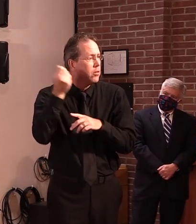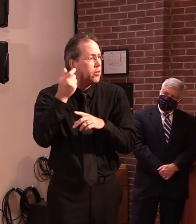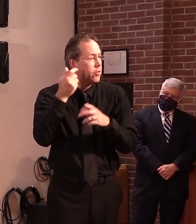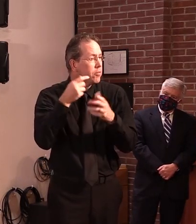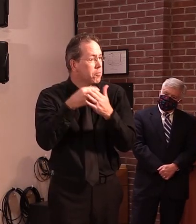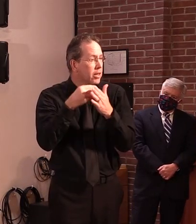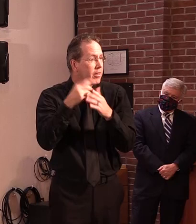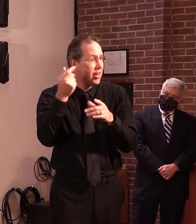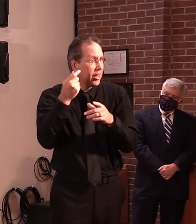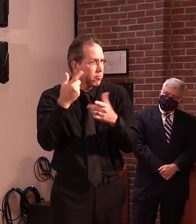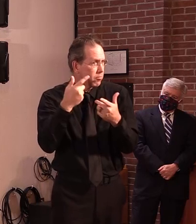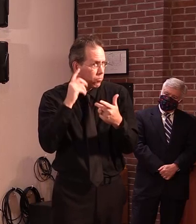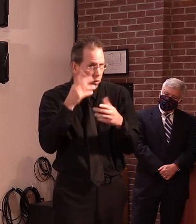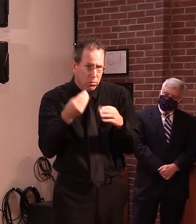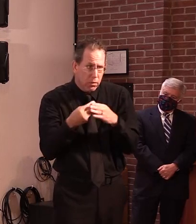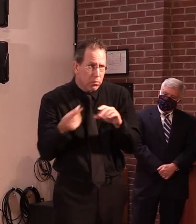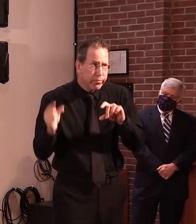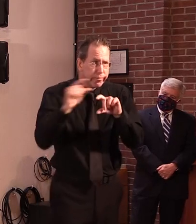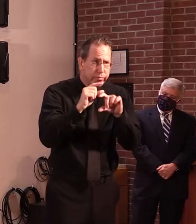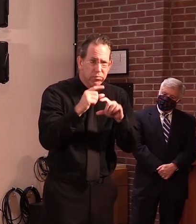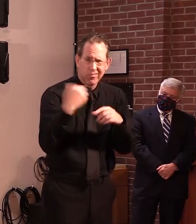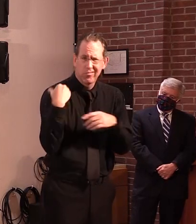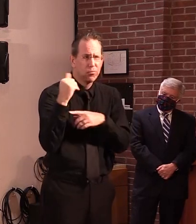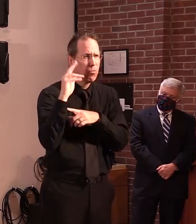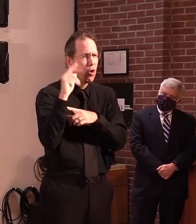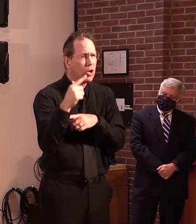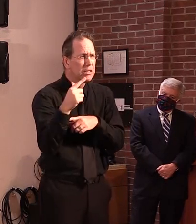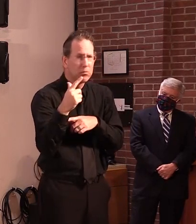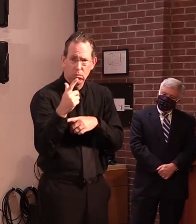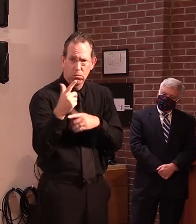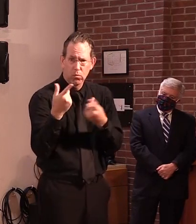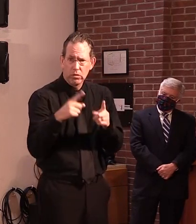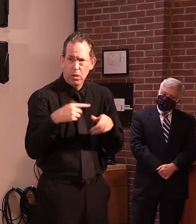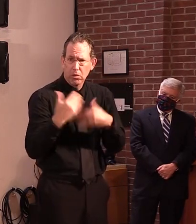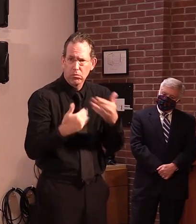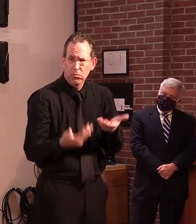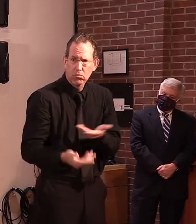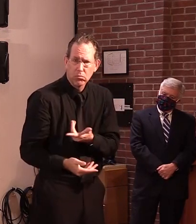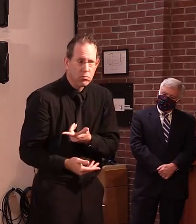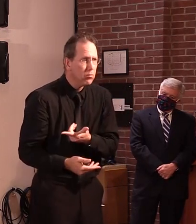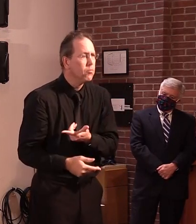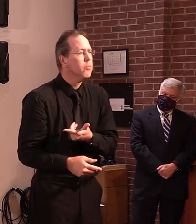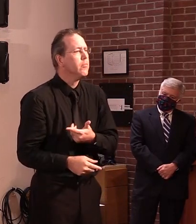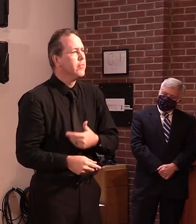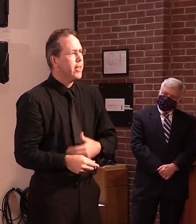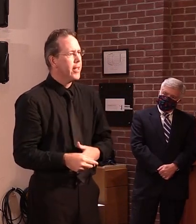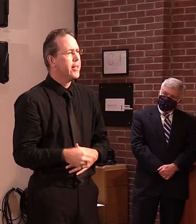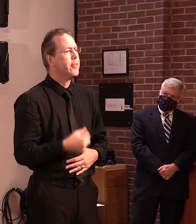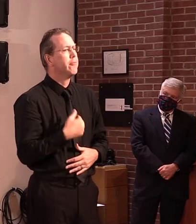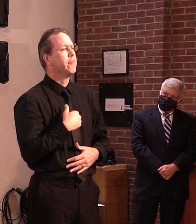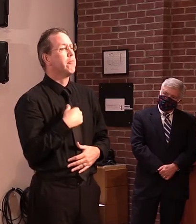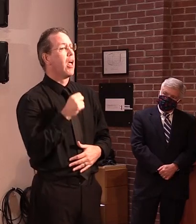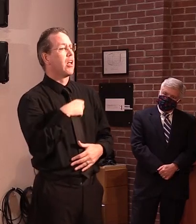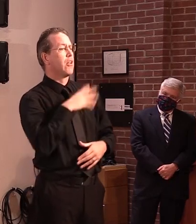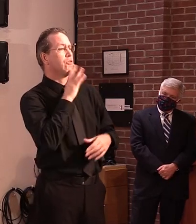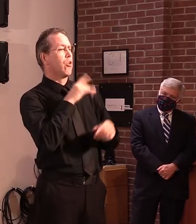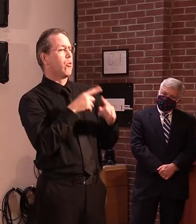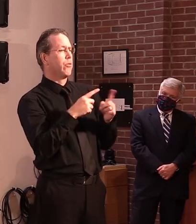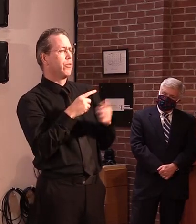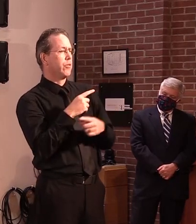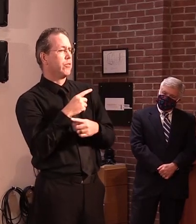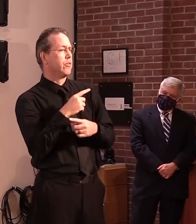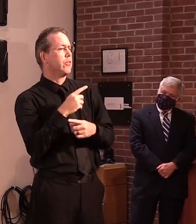and we'll possibly be issuing those payments within the next few days. Have I got that right,